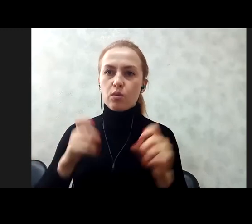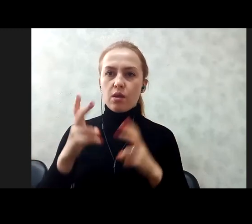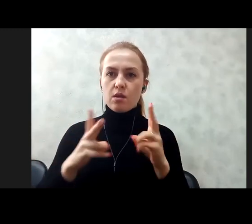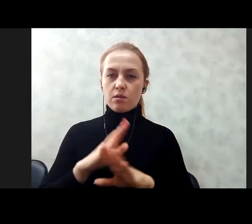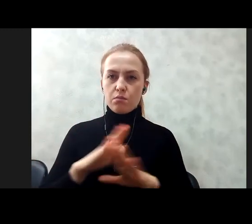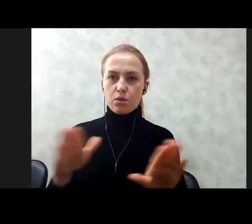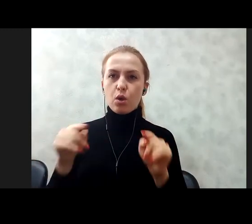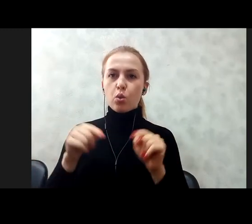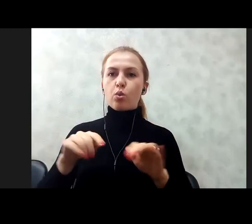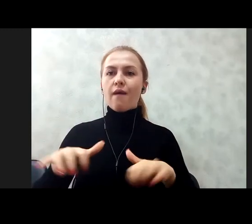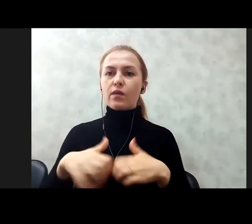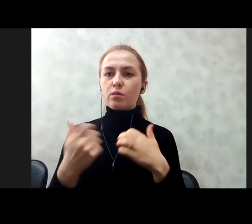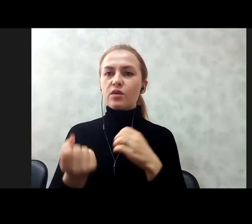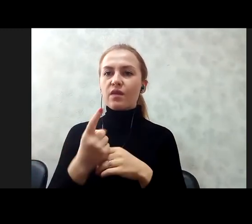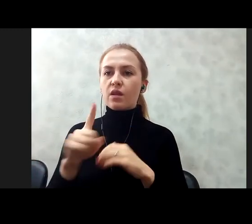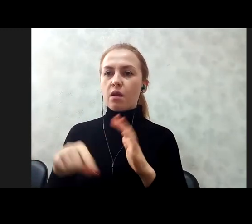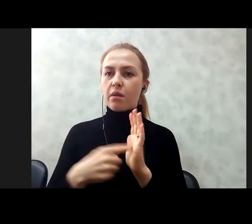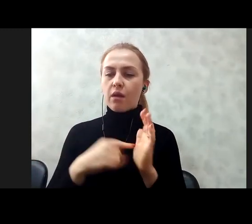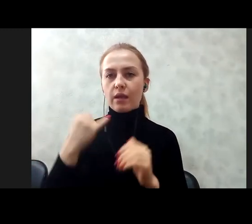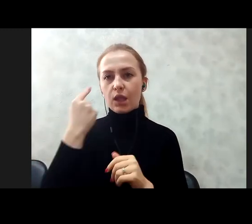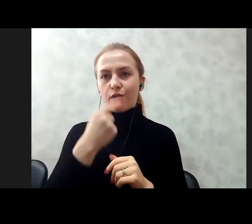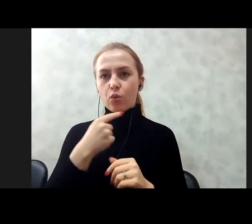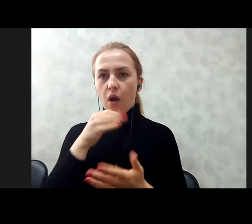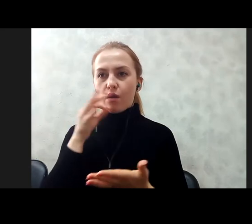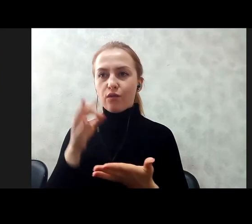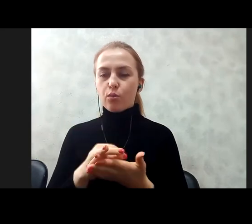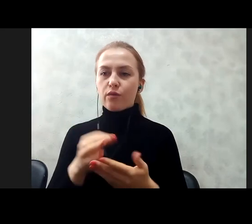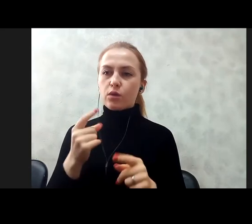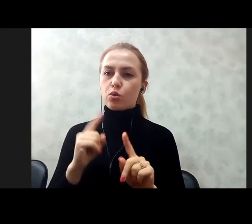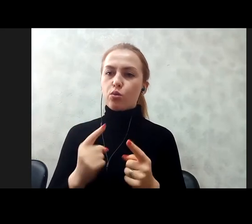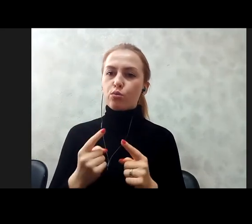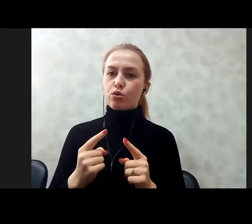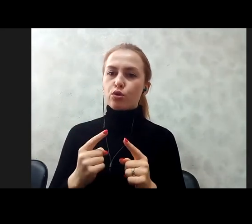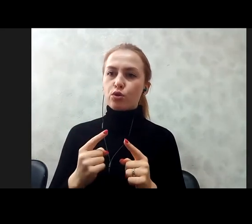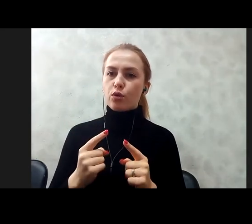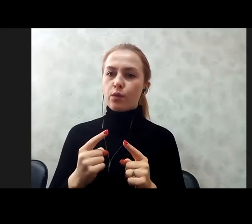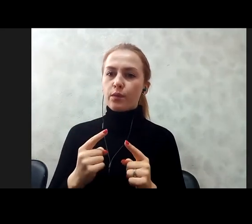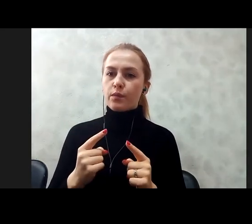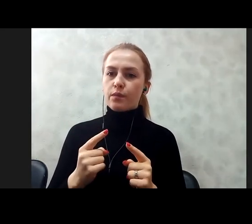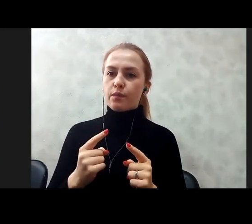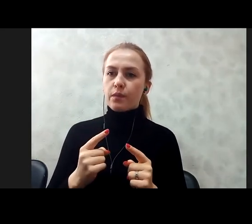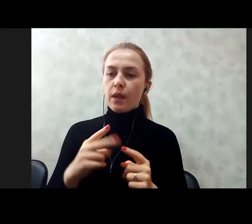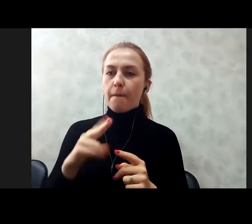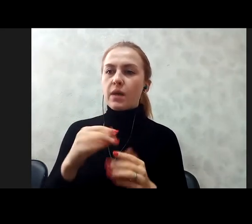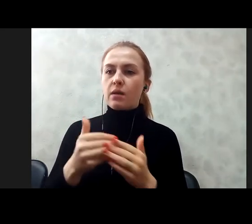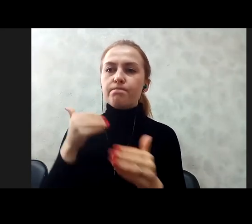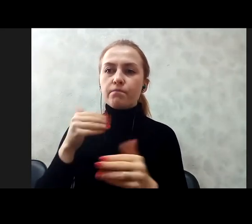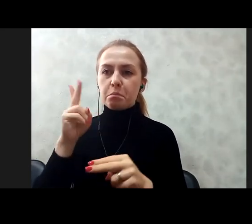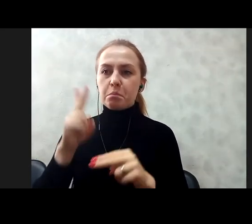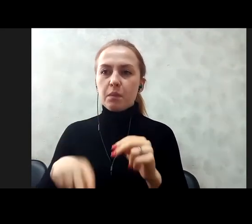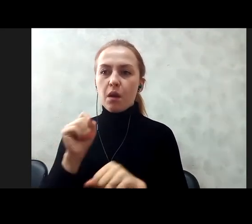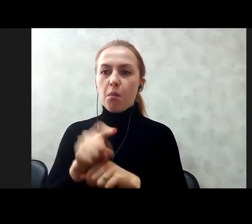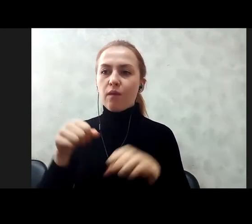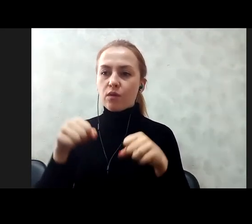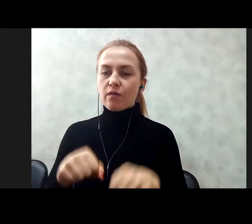their effective performance. And here the issue of individual liability is raised